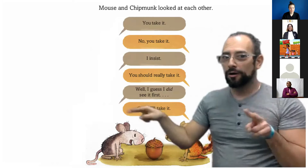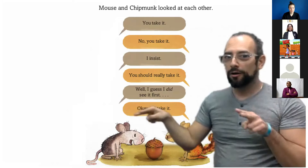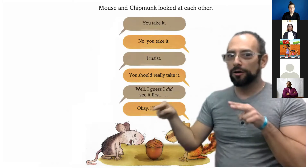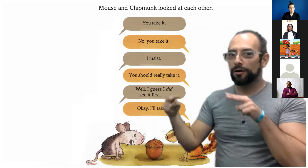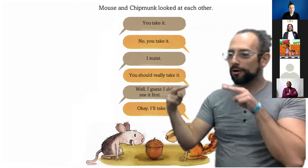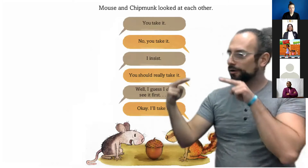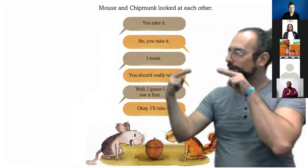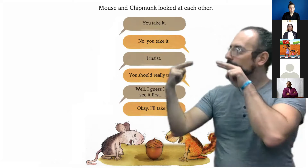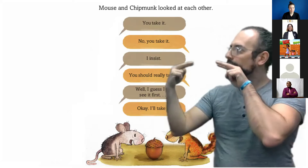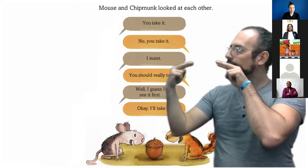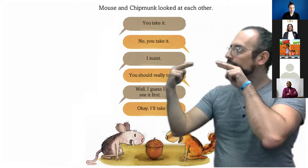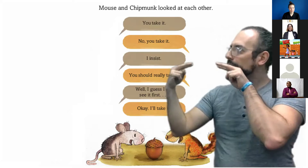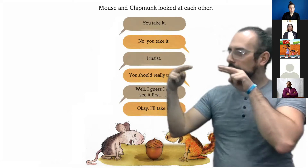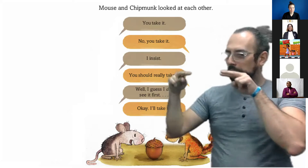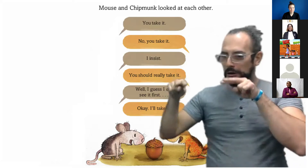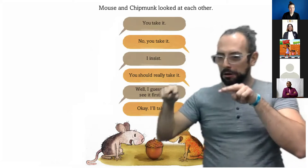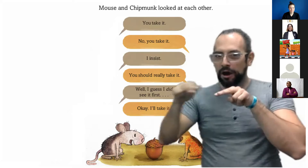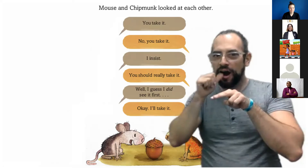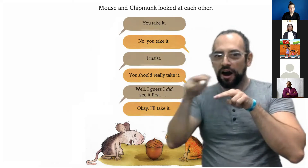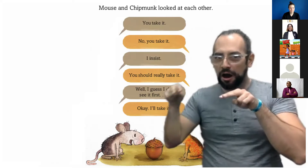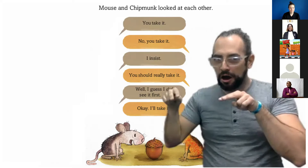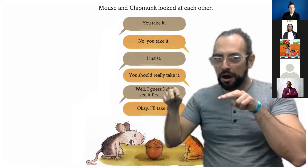Mouse and Chipmunk looked at each other.